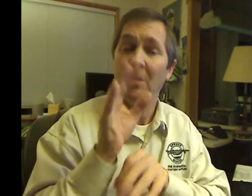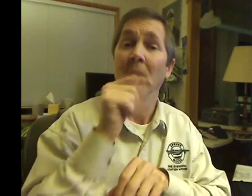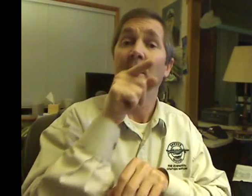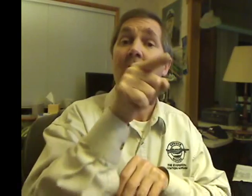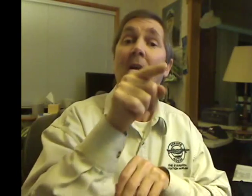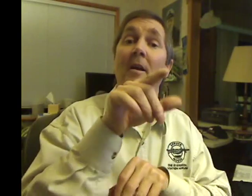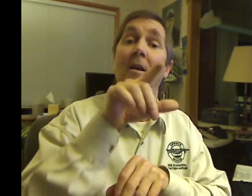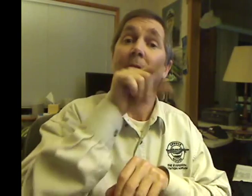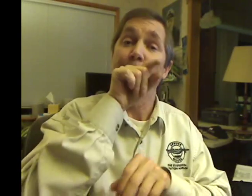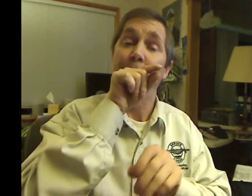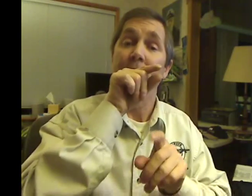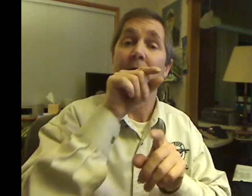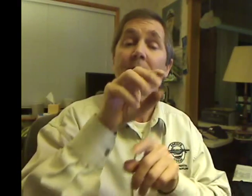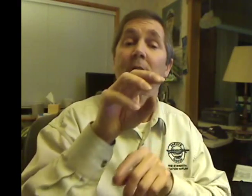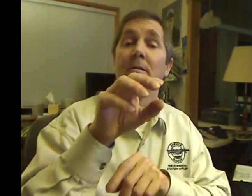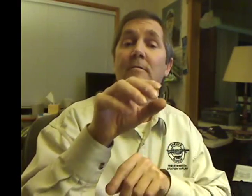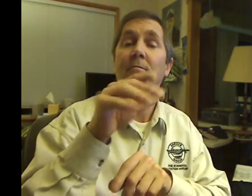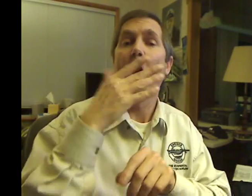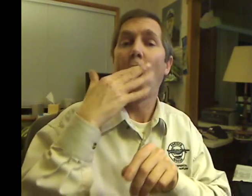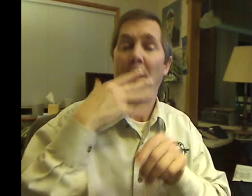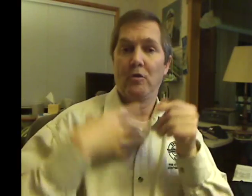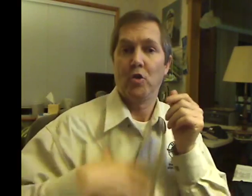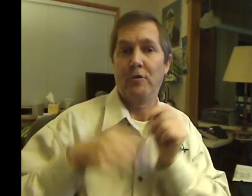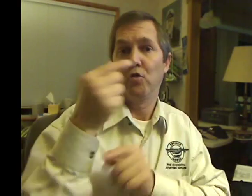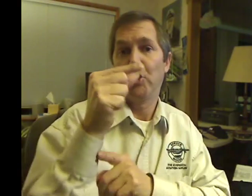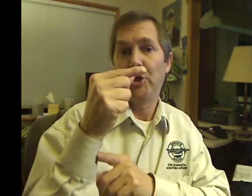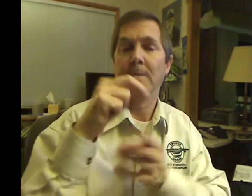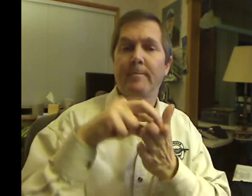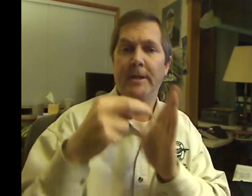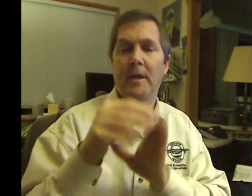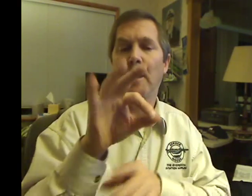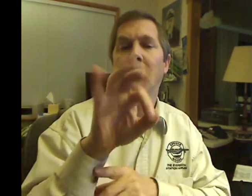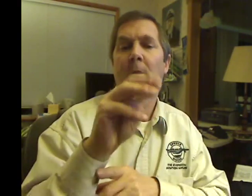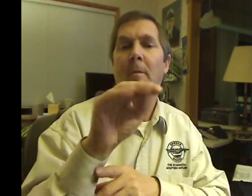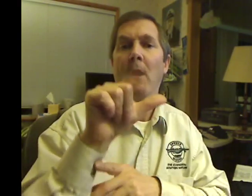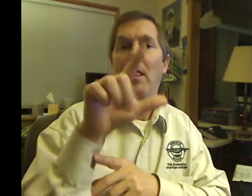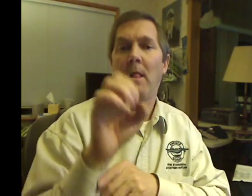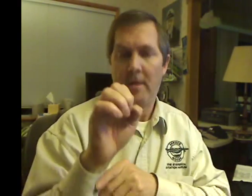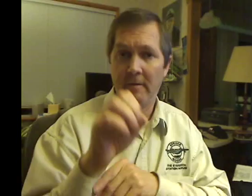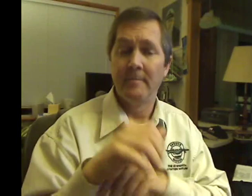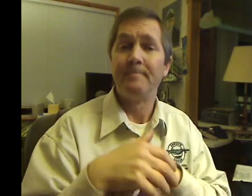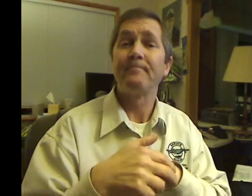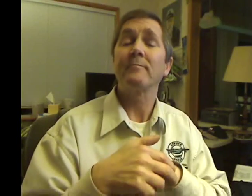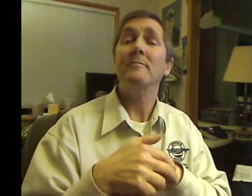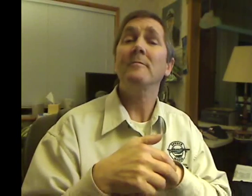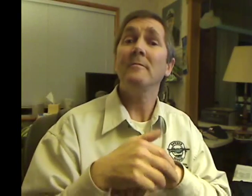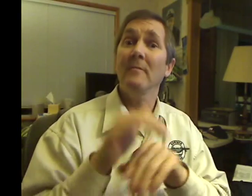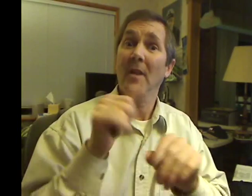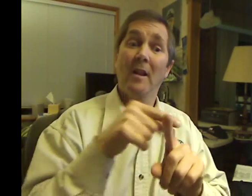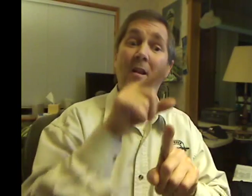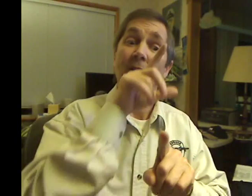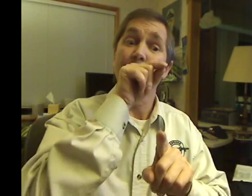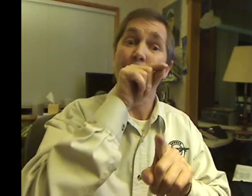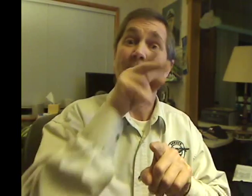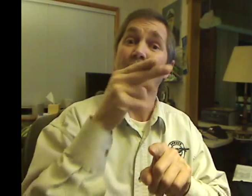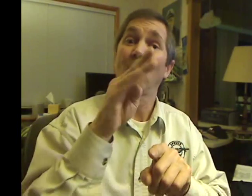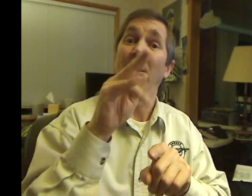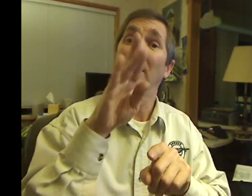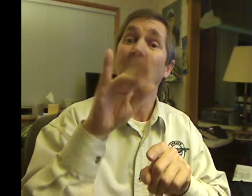Chen was detained on corruption allegations earlier this month and has been on hunger strike ever since. He says the charges against him are unfounded. Neil